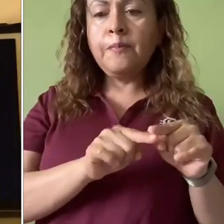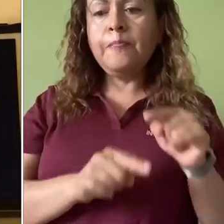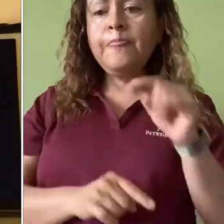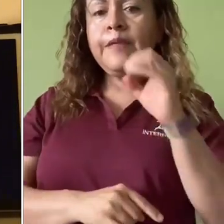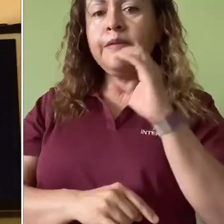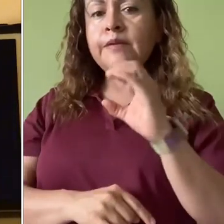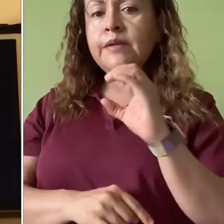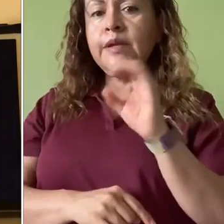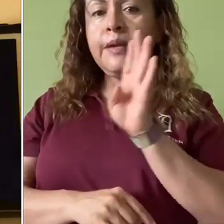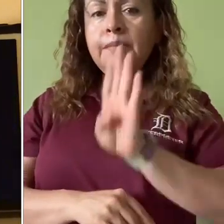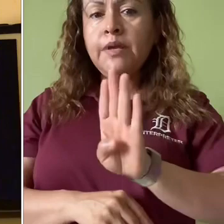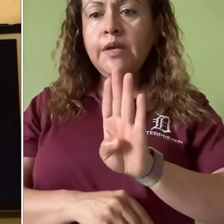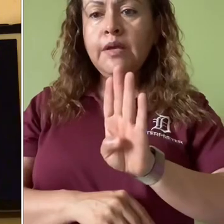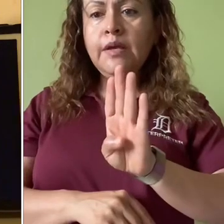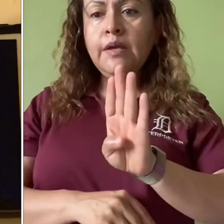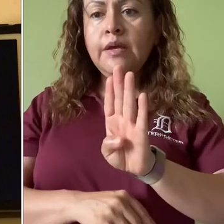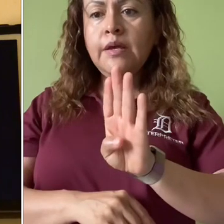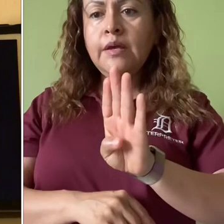CCB